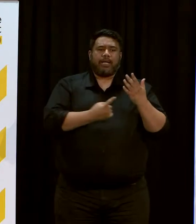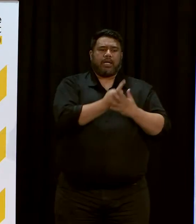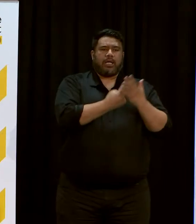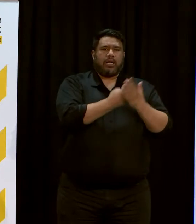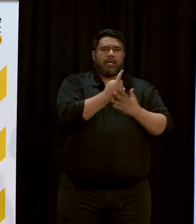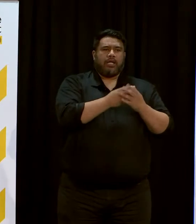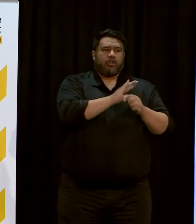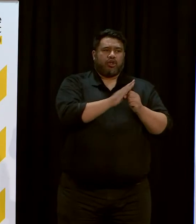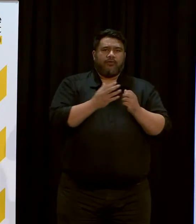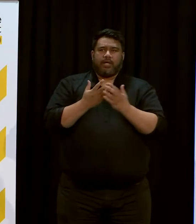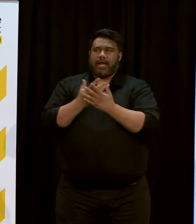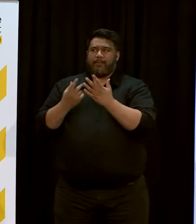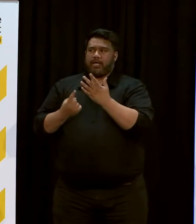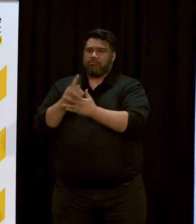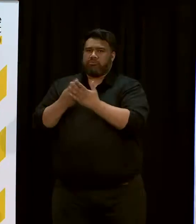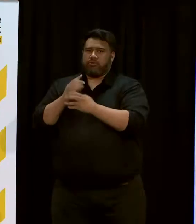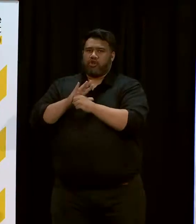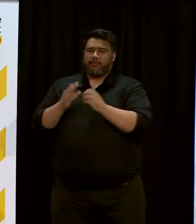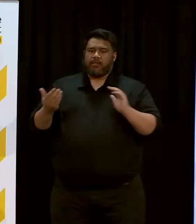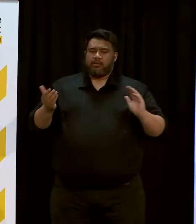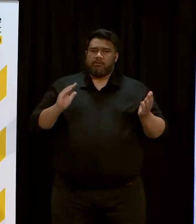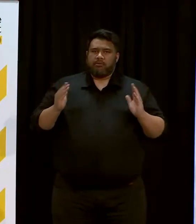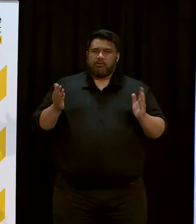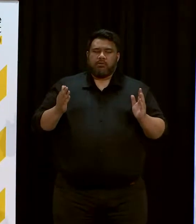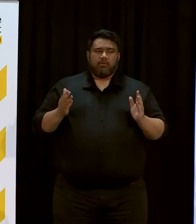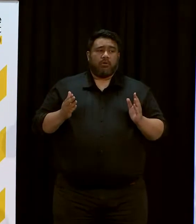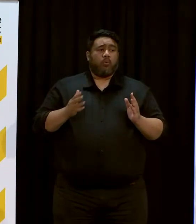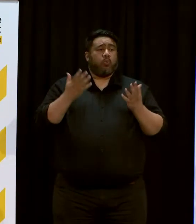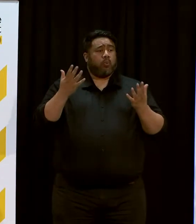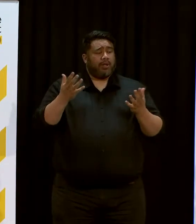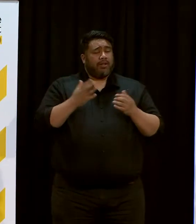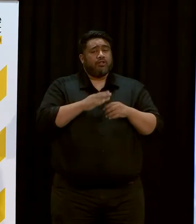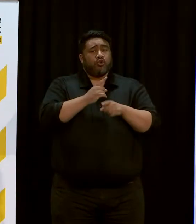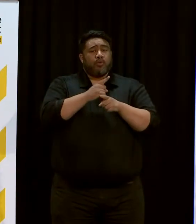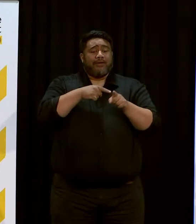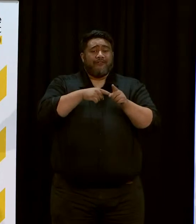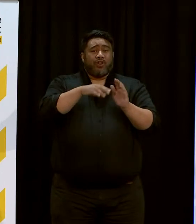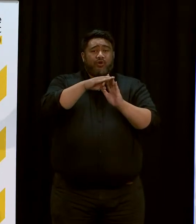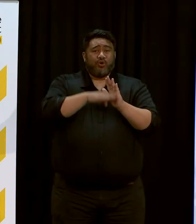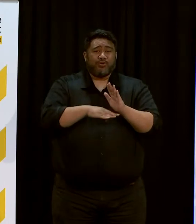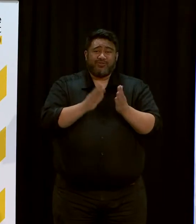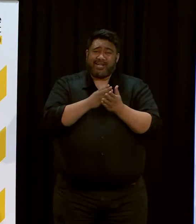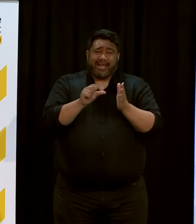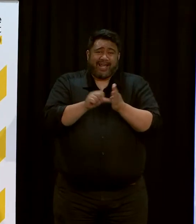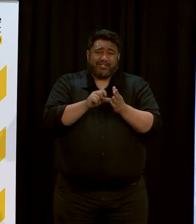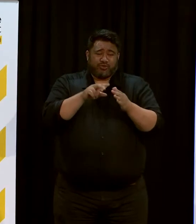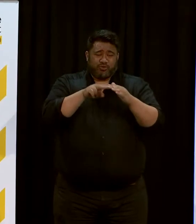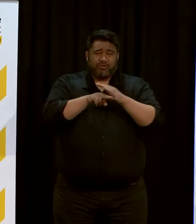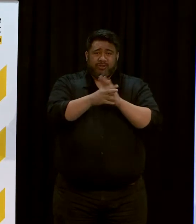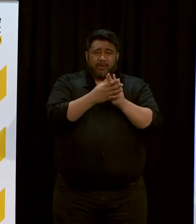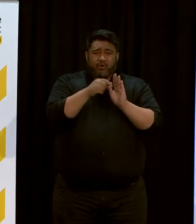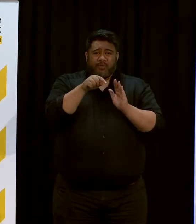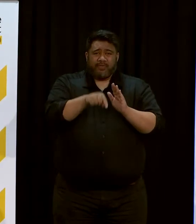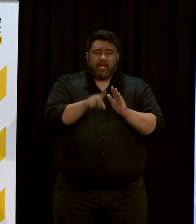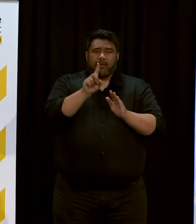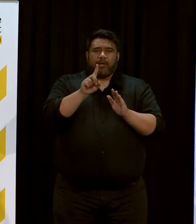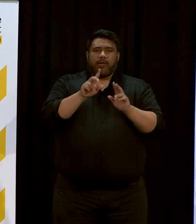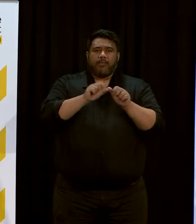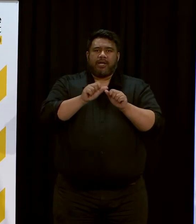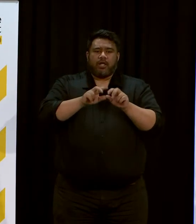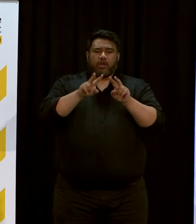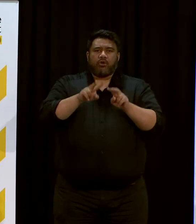So it's very hard to model compliance, is what I've been told. What we have instead been looking at is what the R value, the reproductive